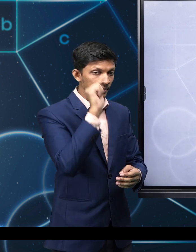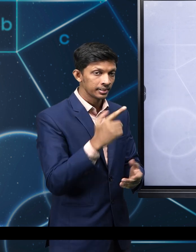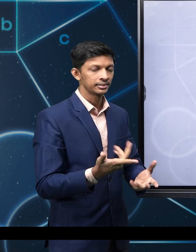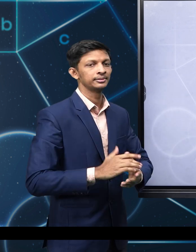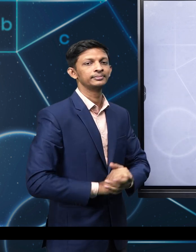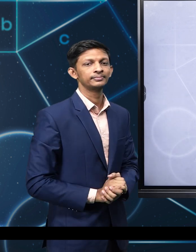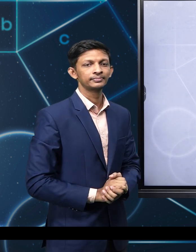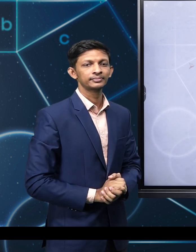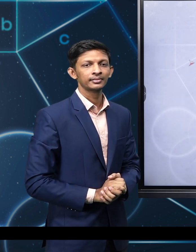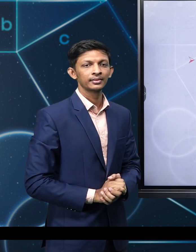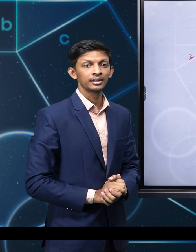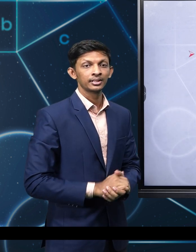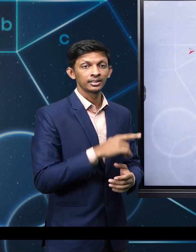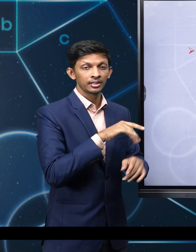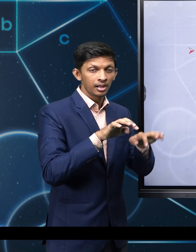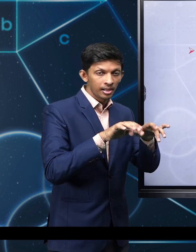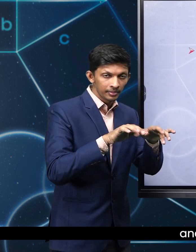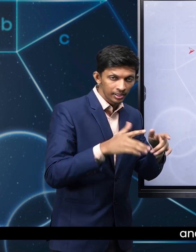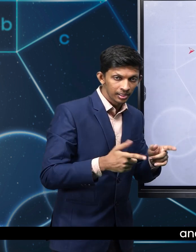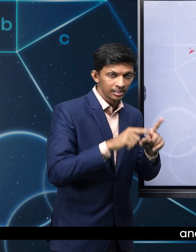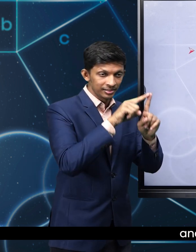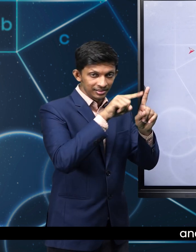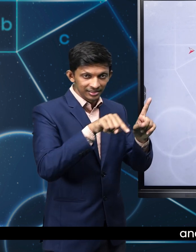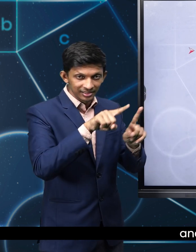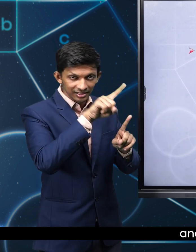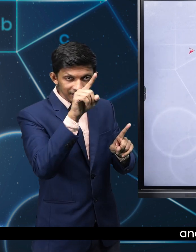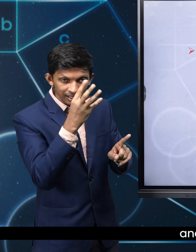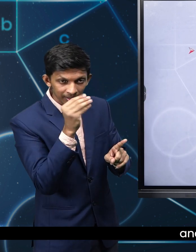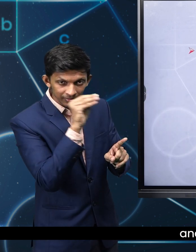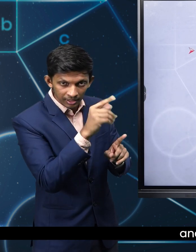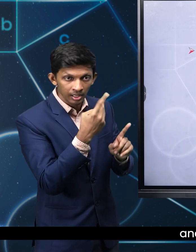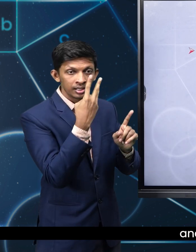To compute the square and the square root of numbers,